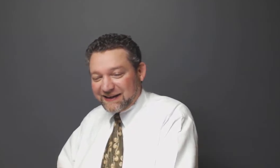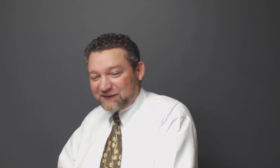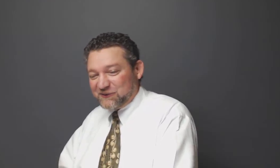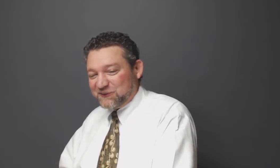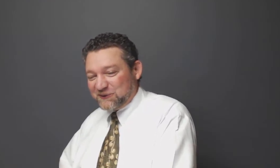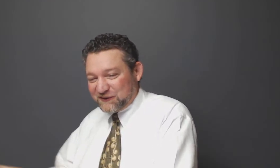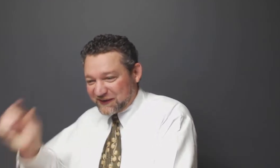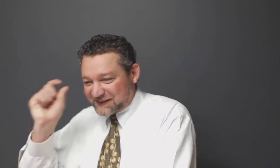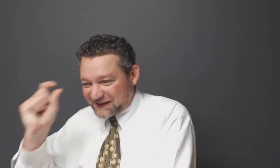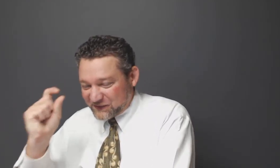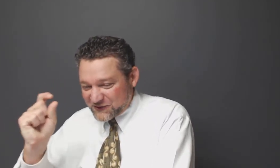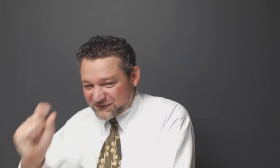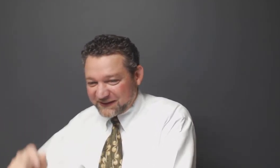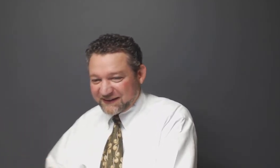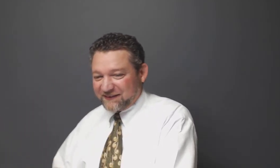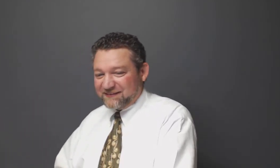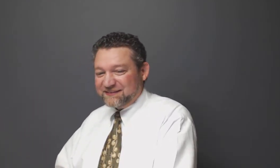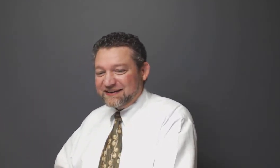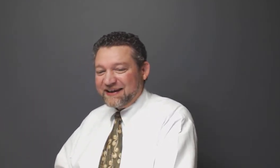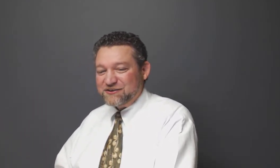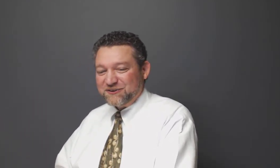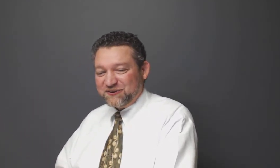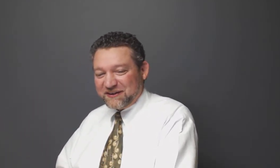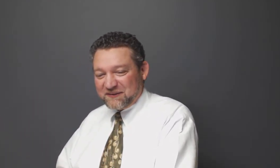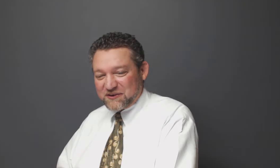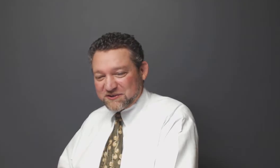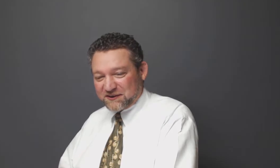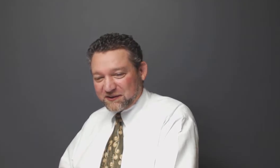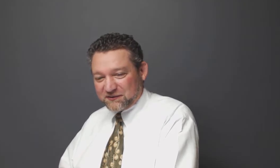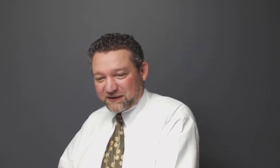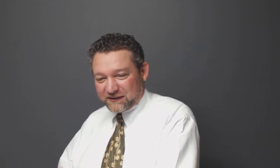Now, you've got that verse right there. Now just look down at verse 33.